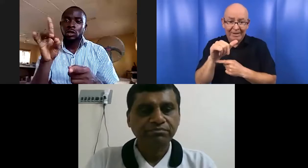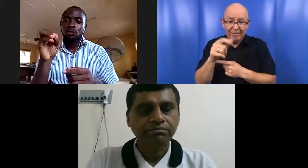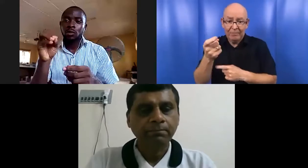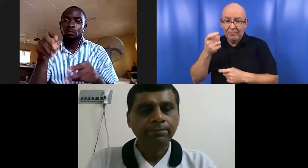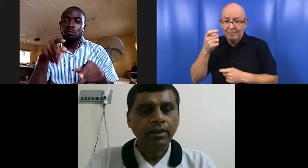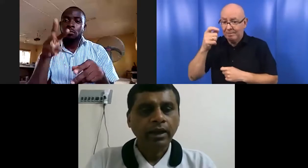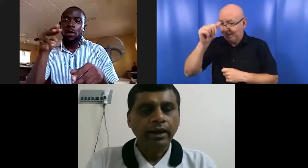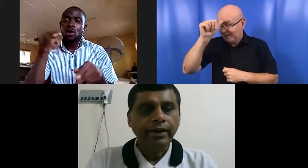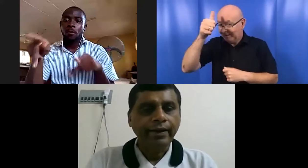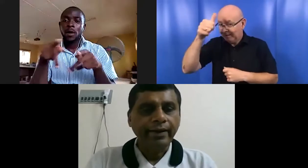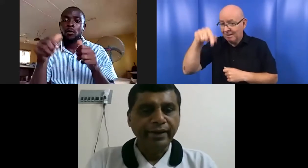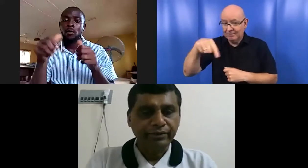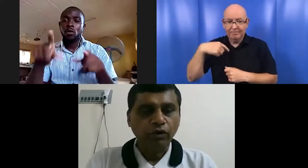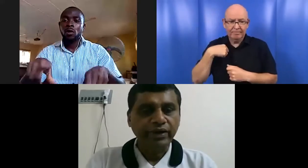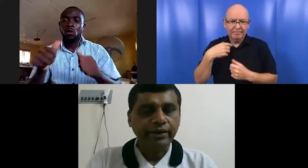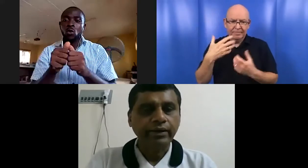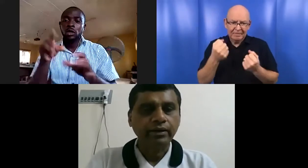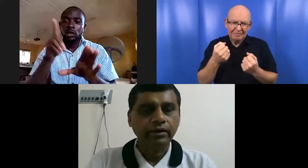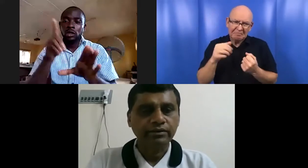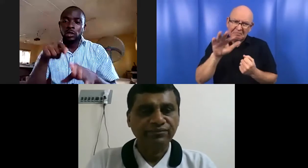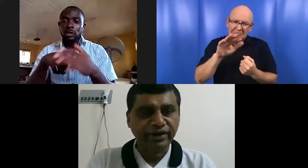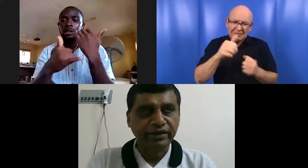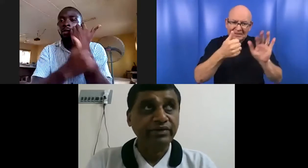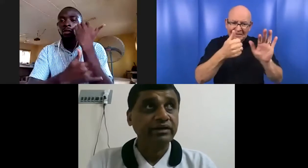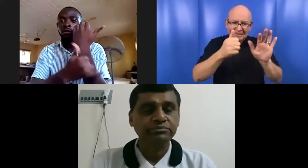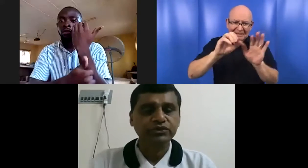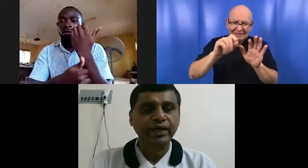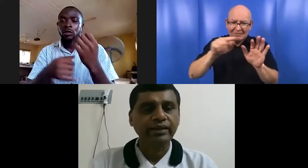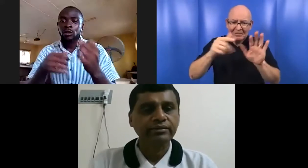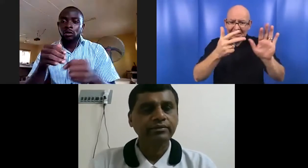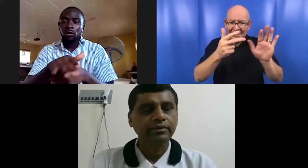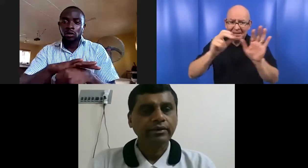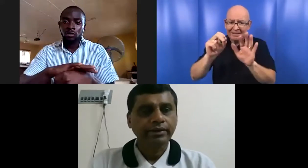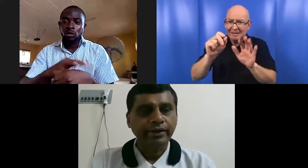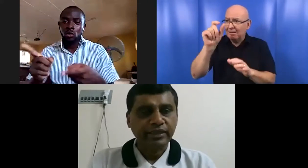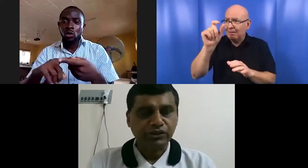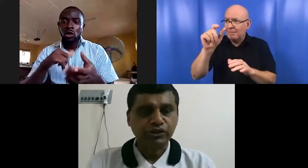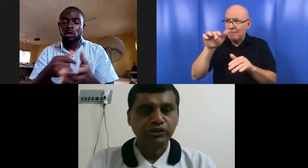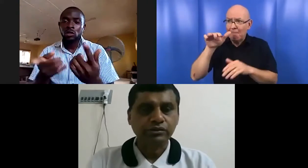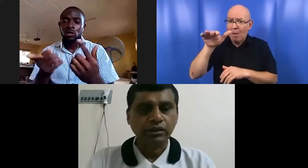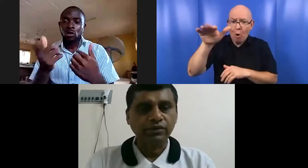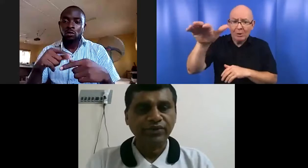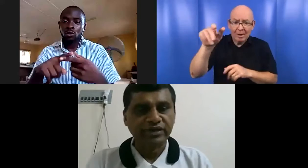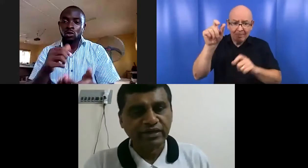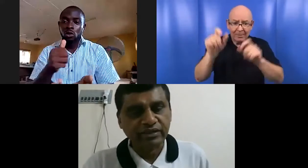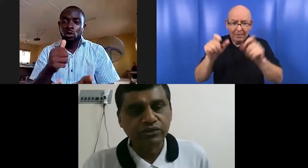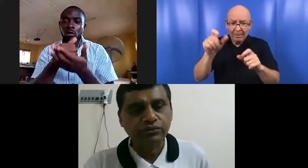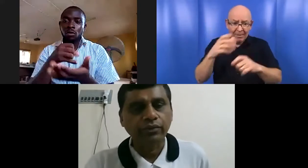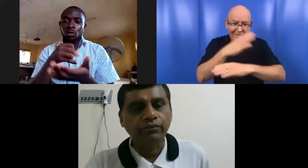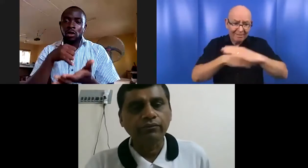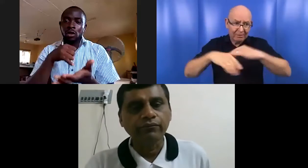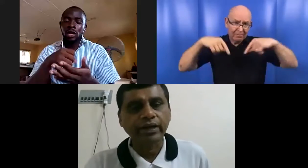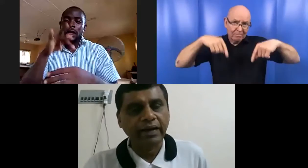country. And COVID, definitely when it comes to health, it has affected